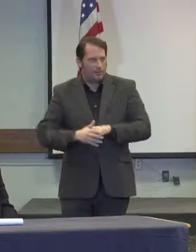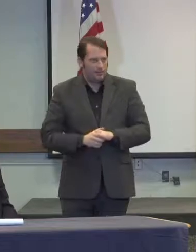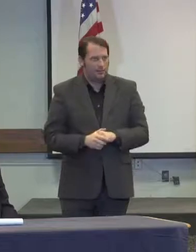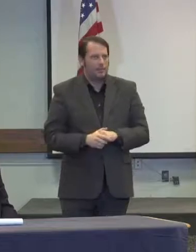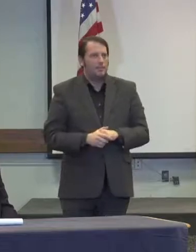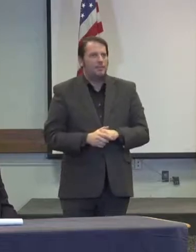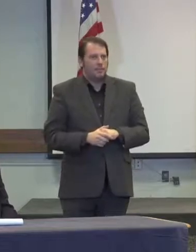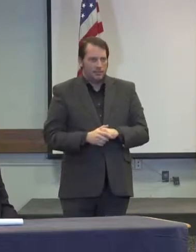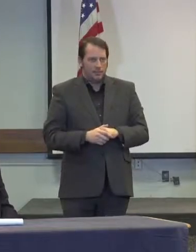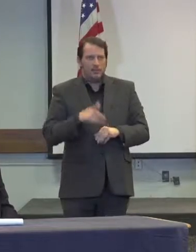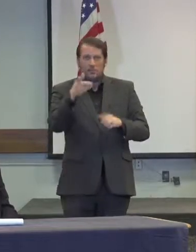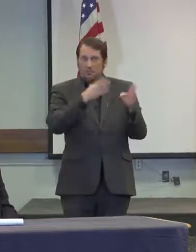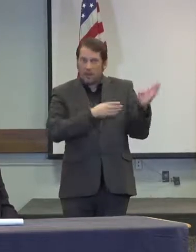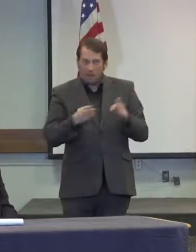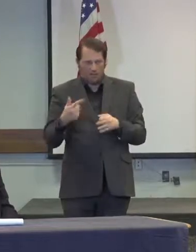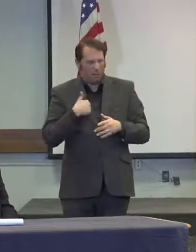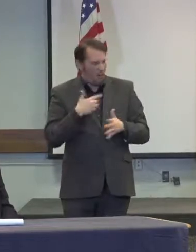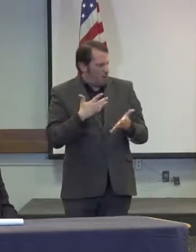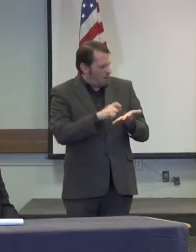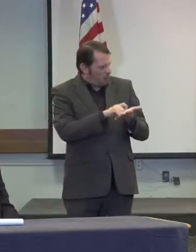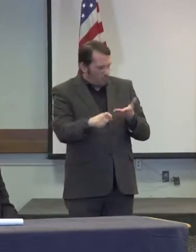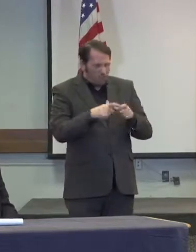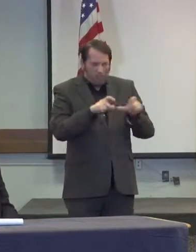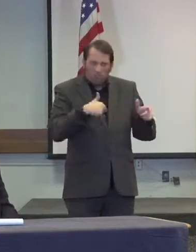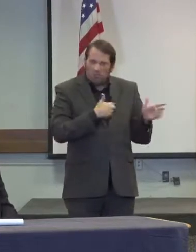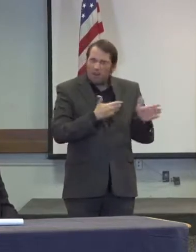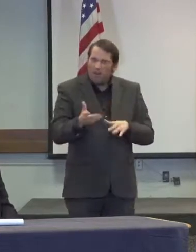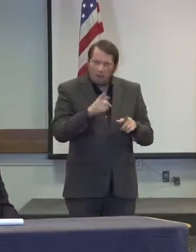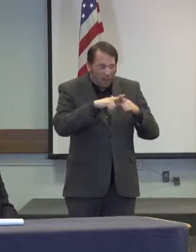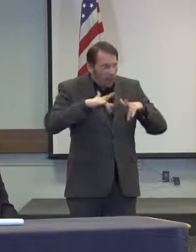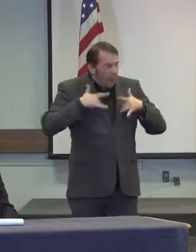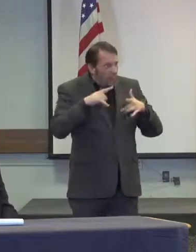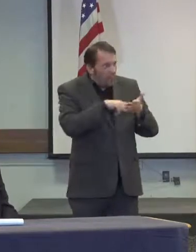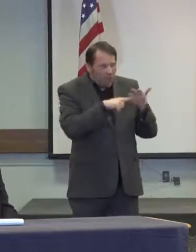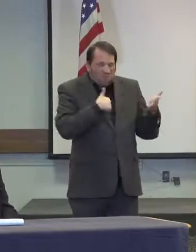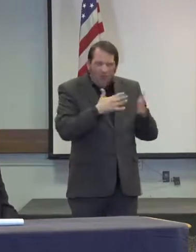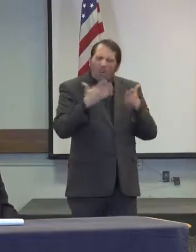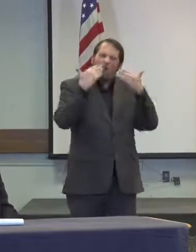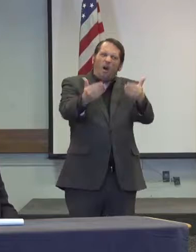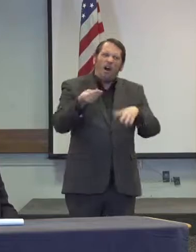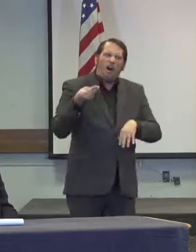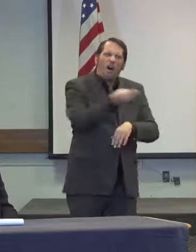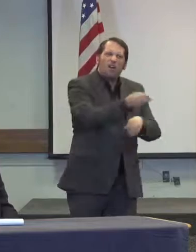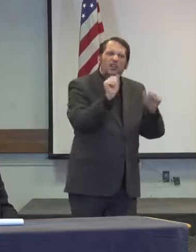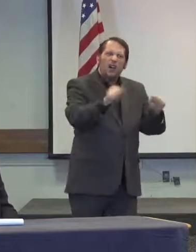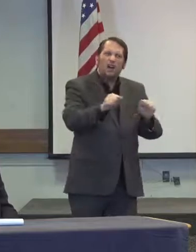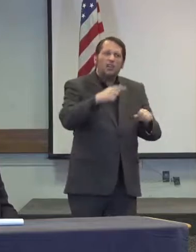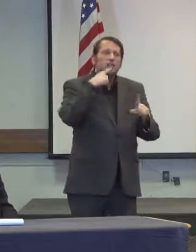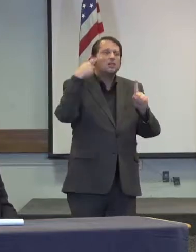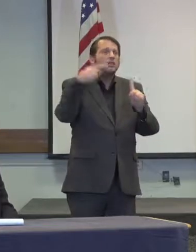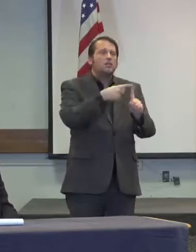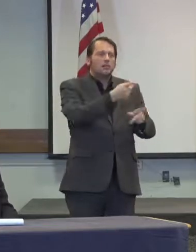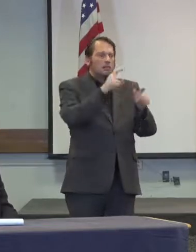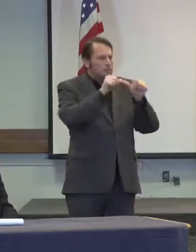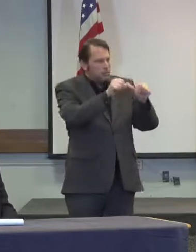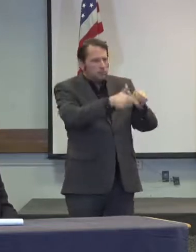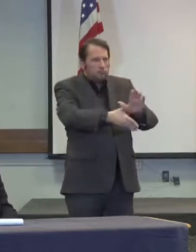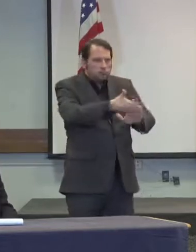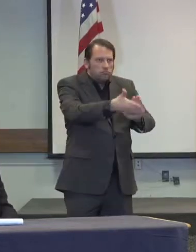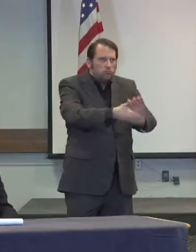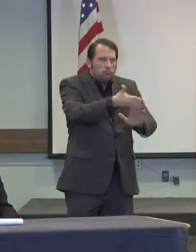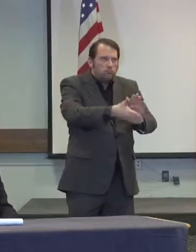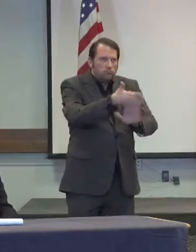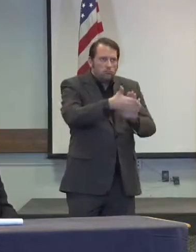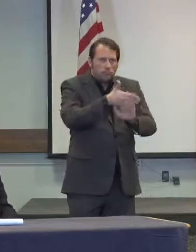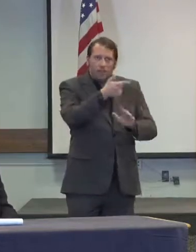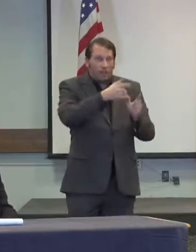it because you want to make sure these organizations can continue to function, which is the whole reason you're going to the dinner anyway. So if you can help,